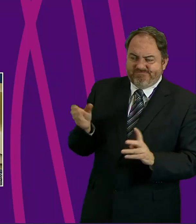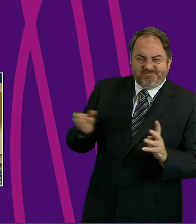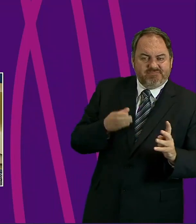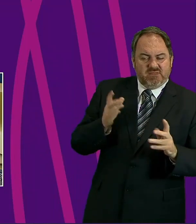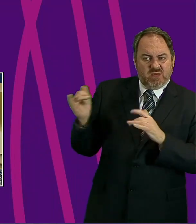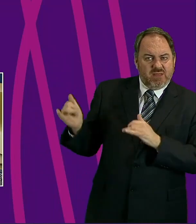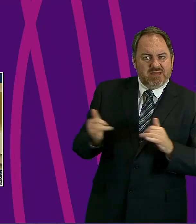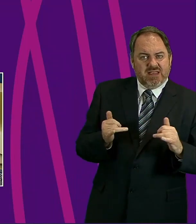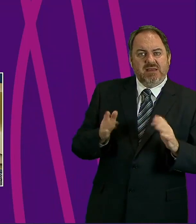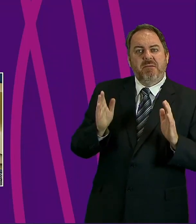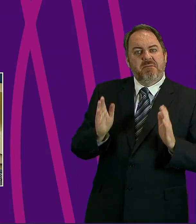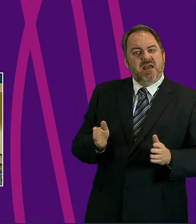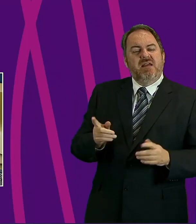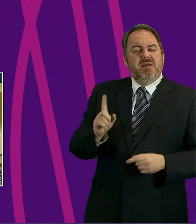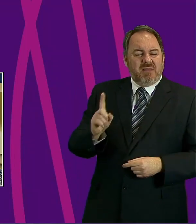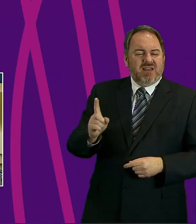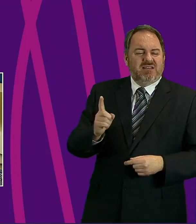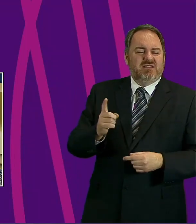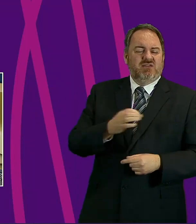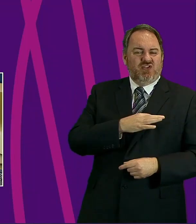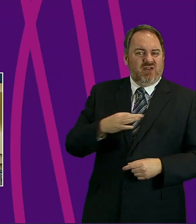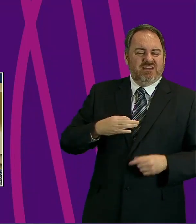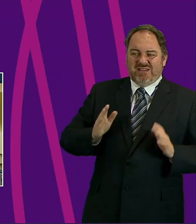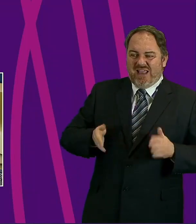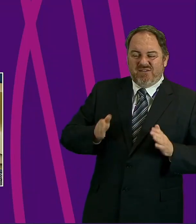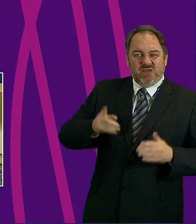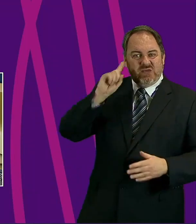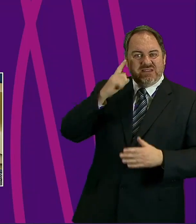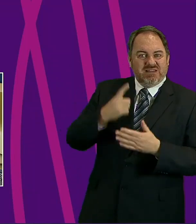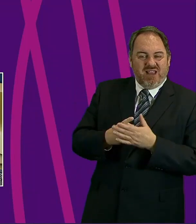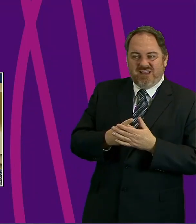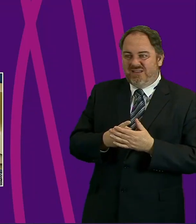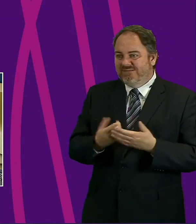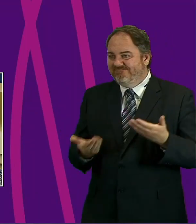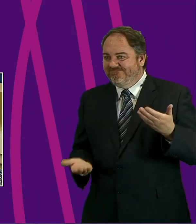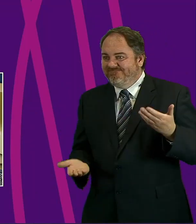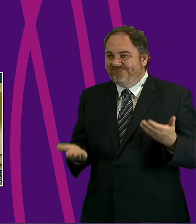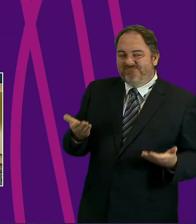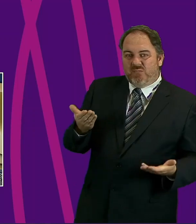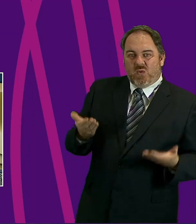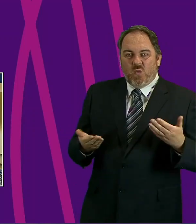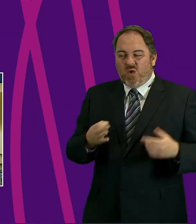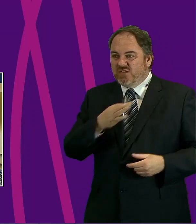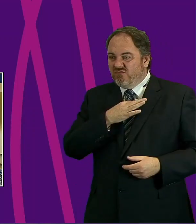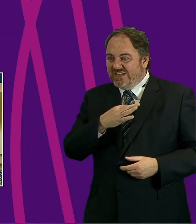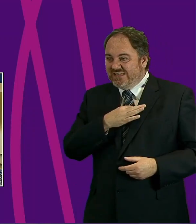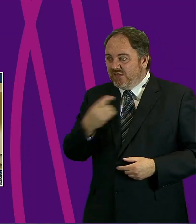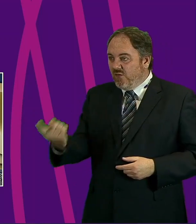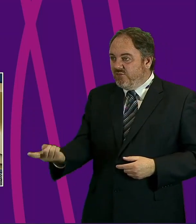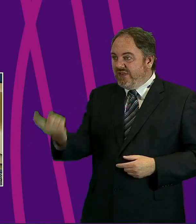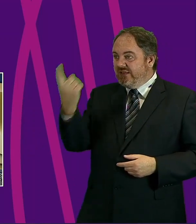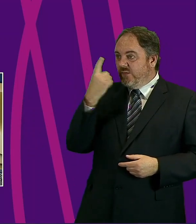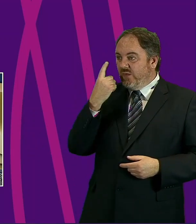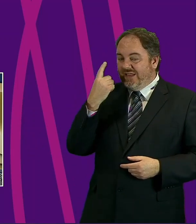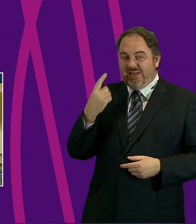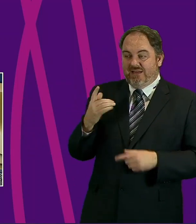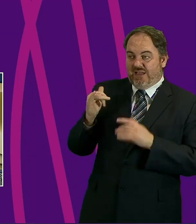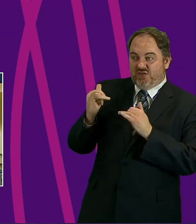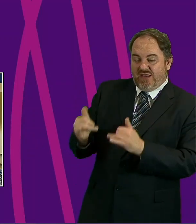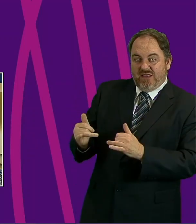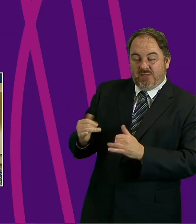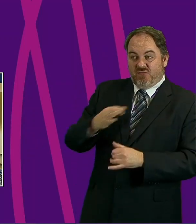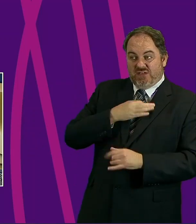had to be made in recent weeks about whether the risks of going ahead outweigh the risks of postponing for a period. I can't comment on all of the individual cases